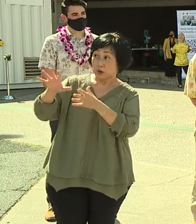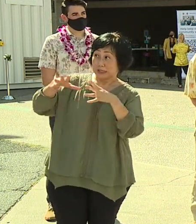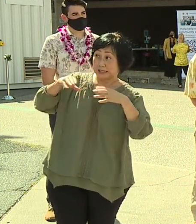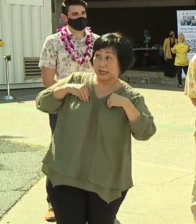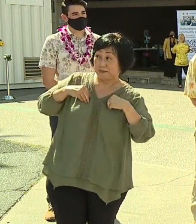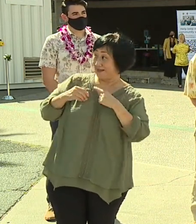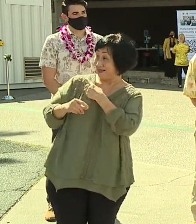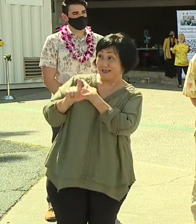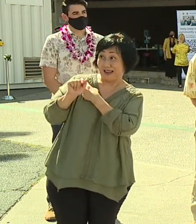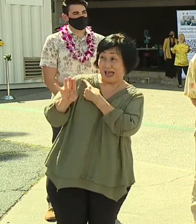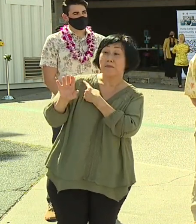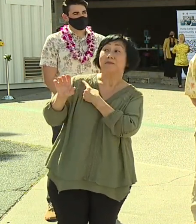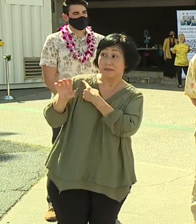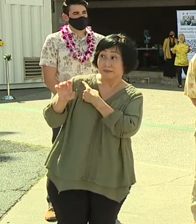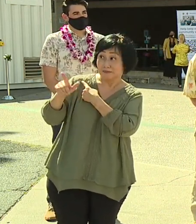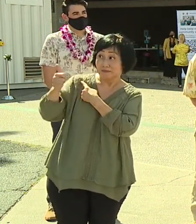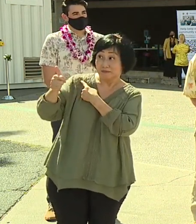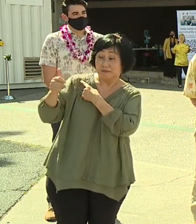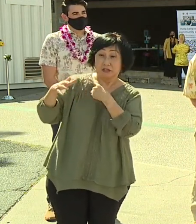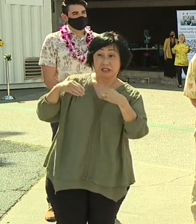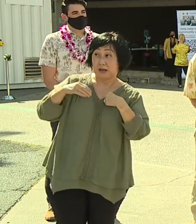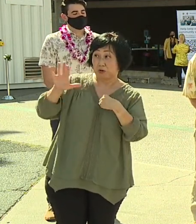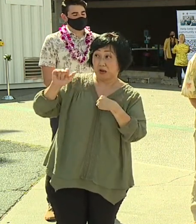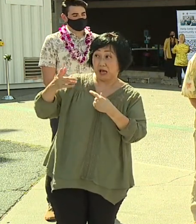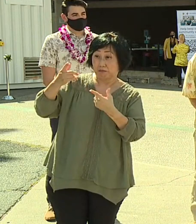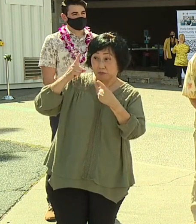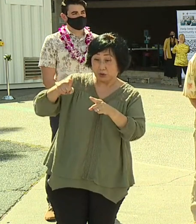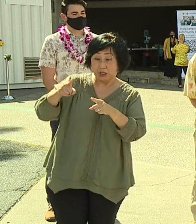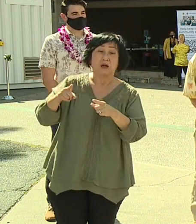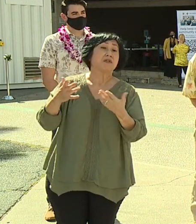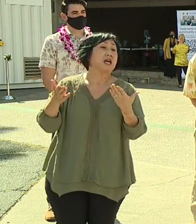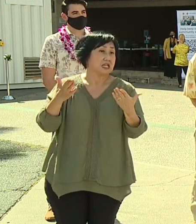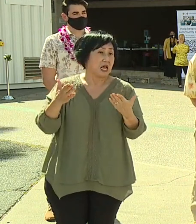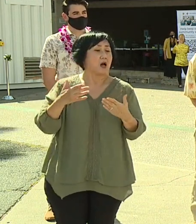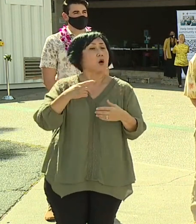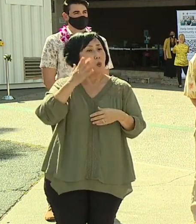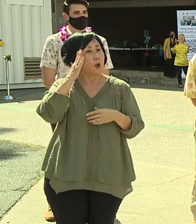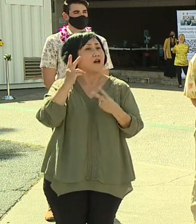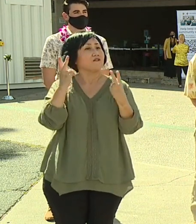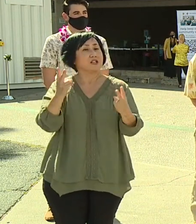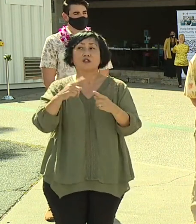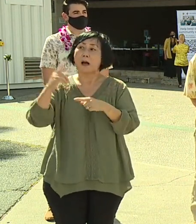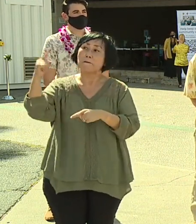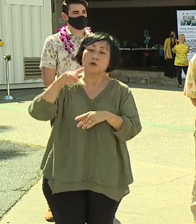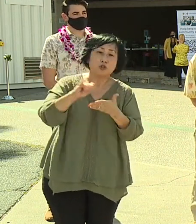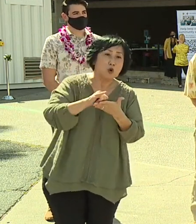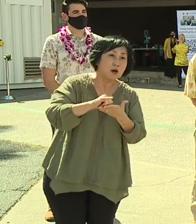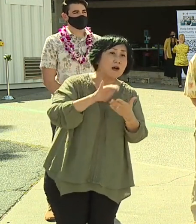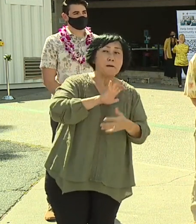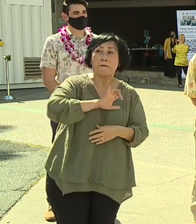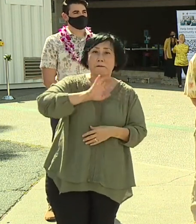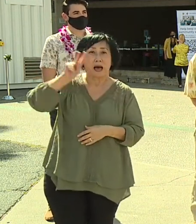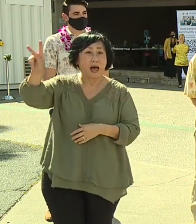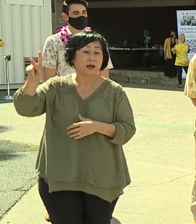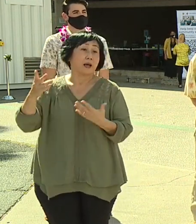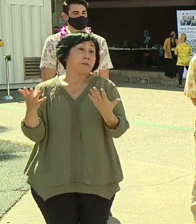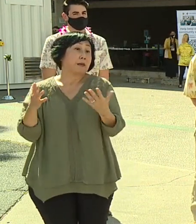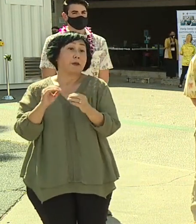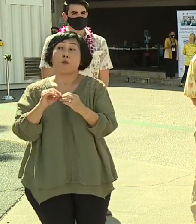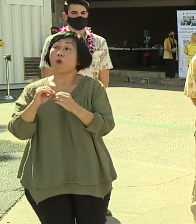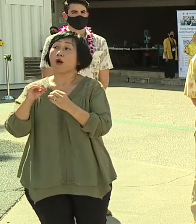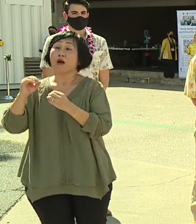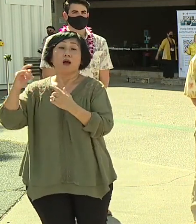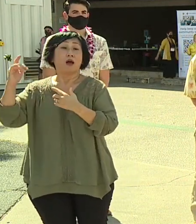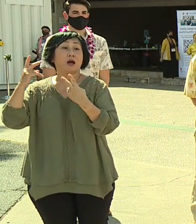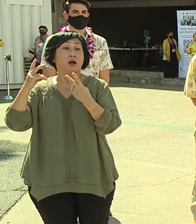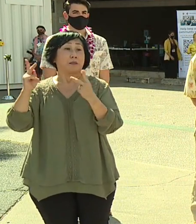accept this lab as a approved lab for them, then yeah, we'd like to see visitors from New York take advantage of it. Maybe we'll get more New York visitors.